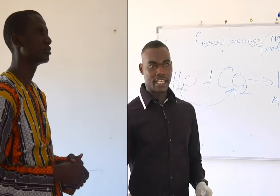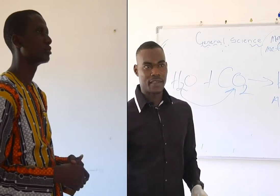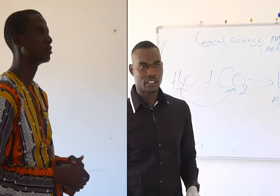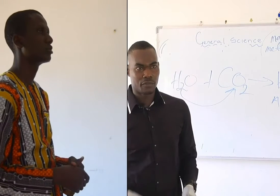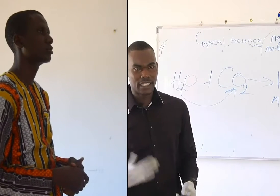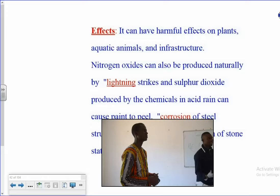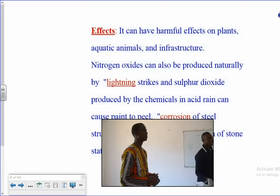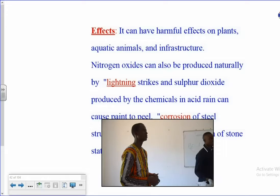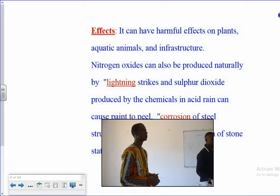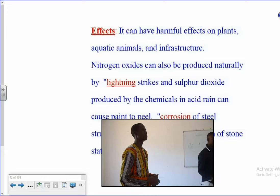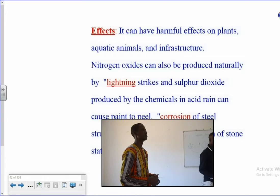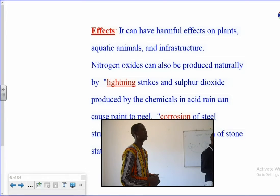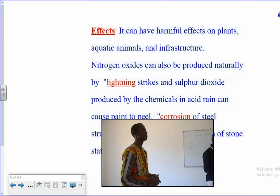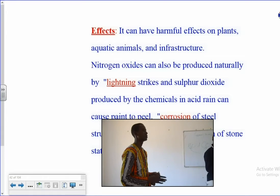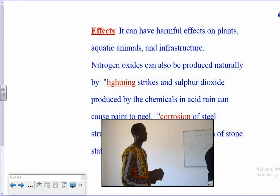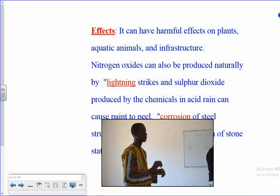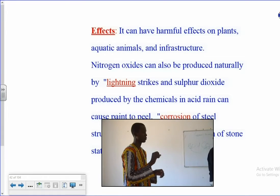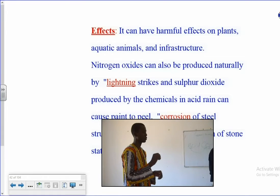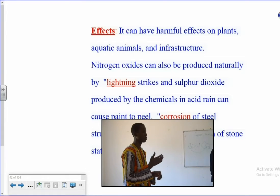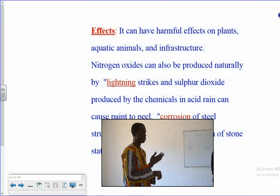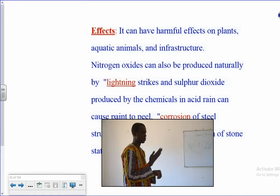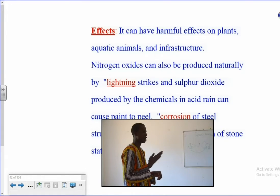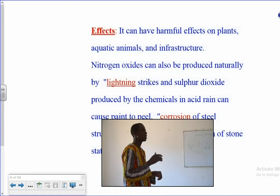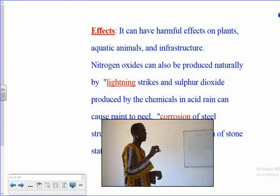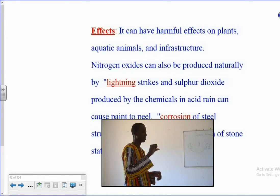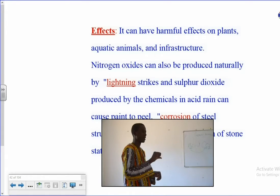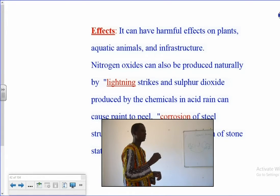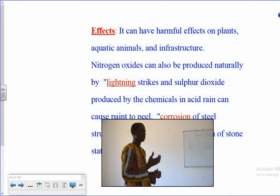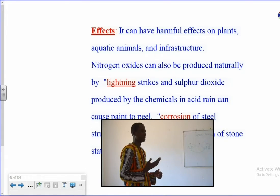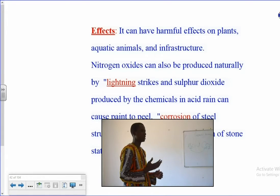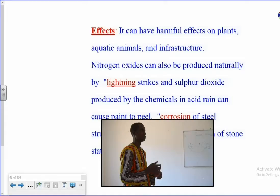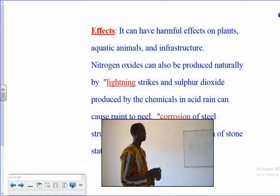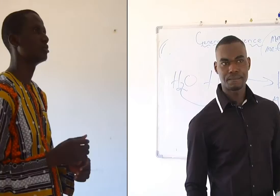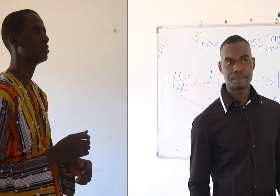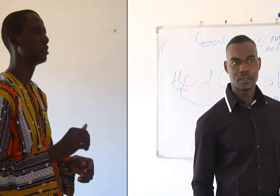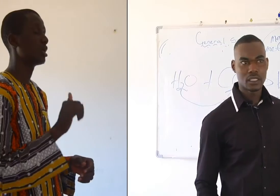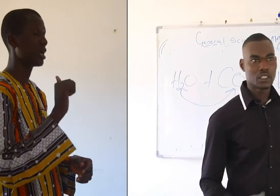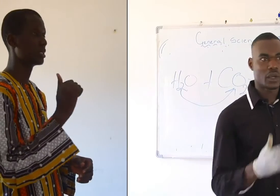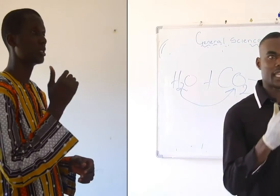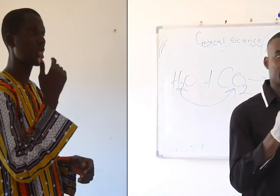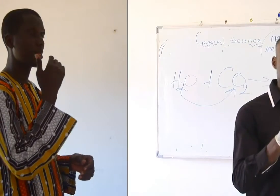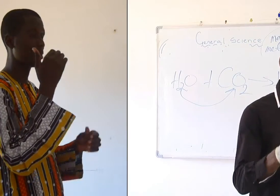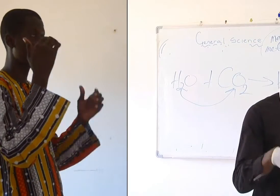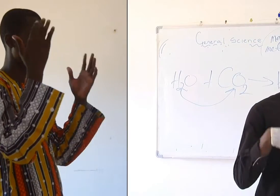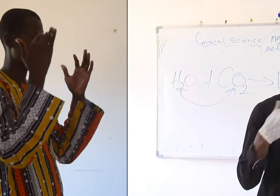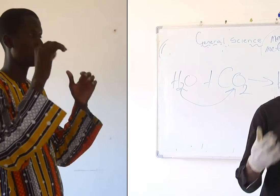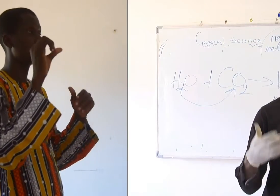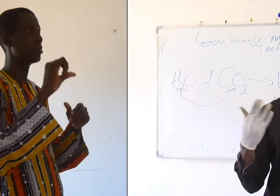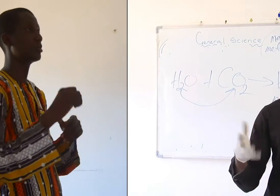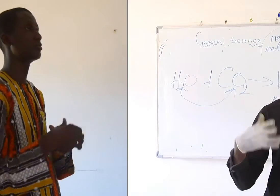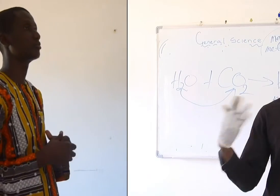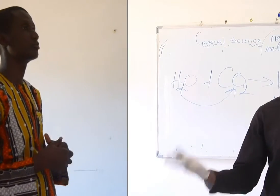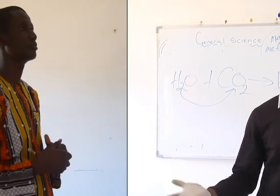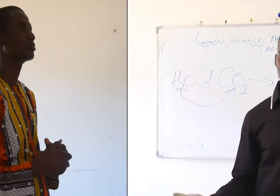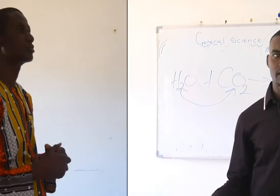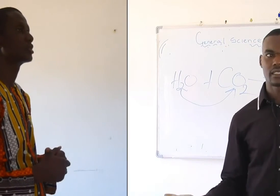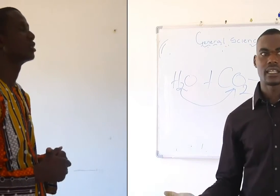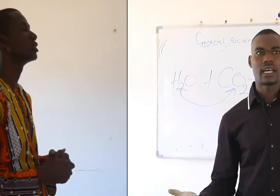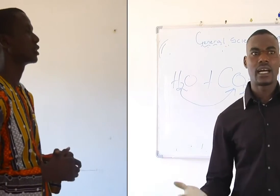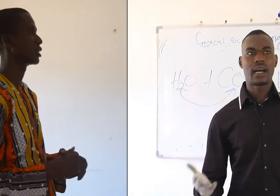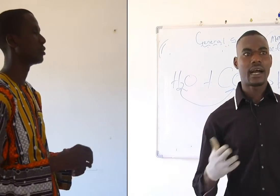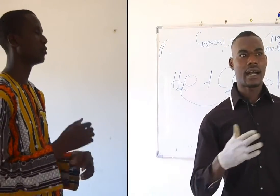What are the effects of acid rain? What can acid rain cause, actually? So it can have harmful effects on